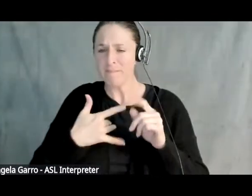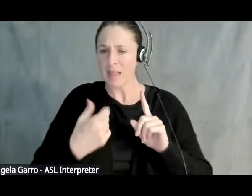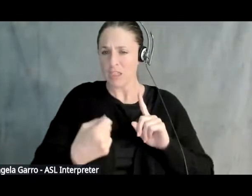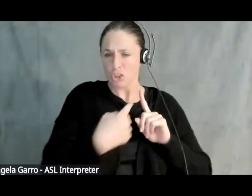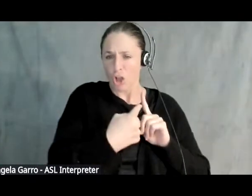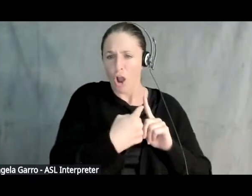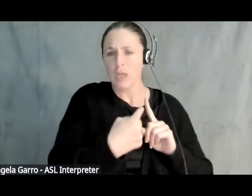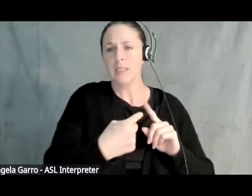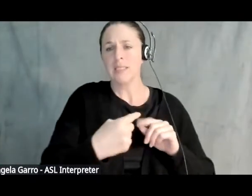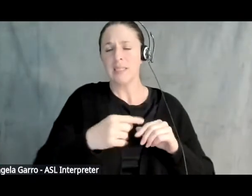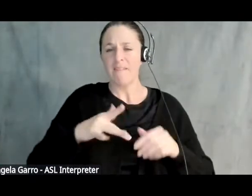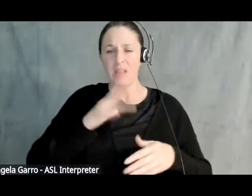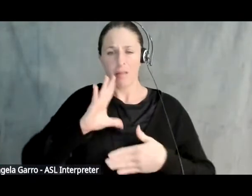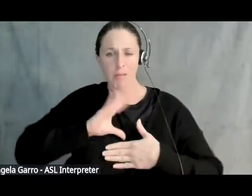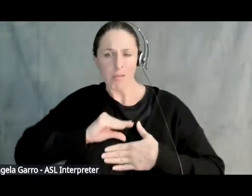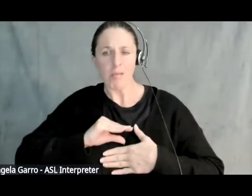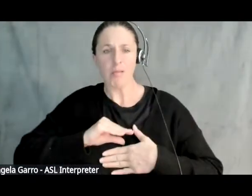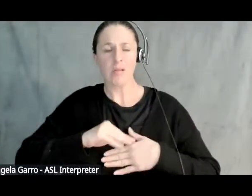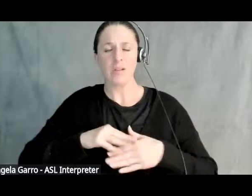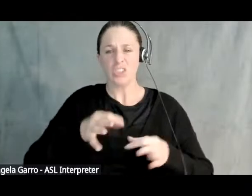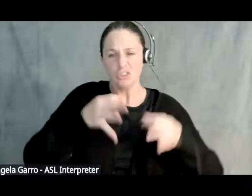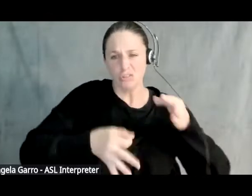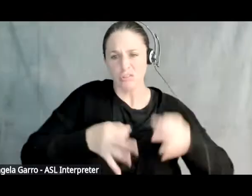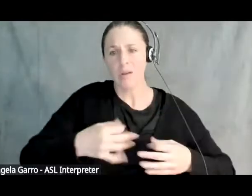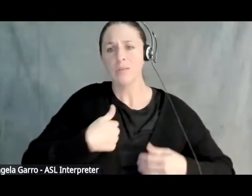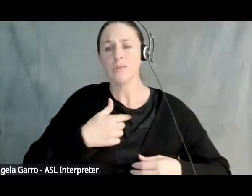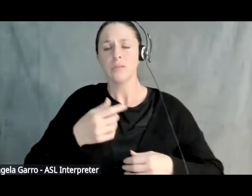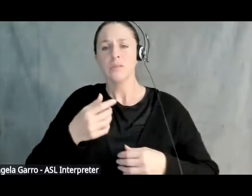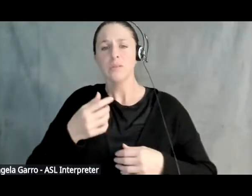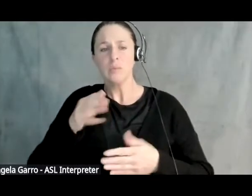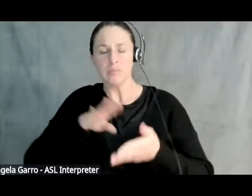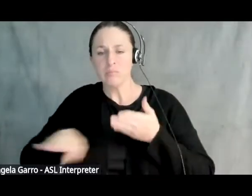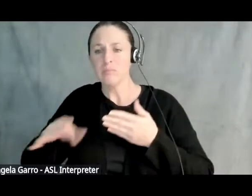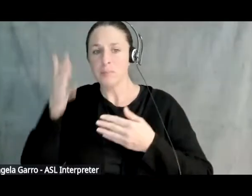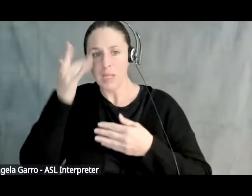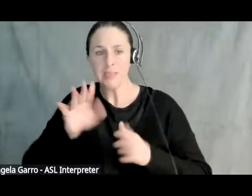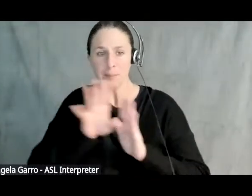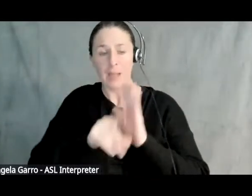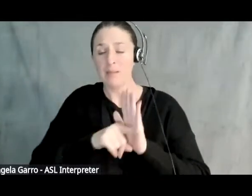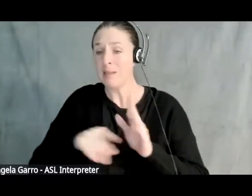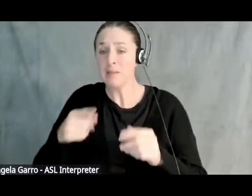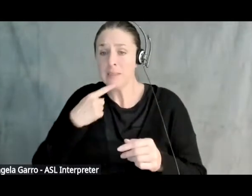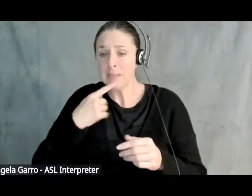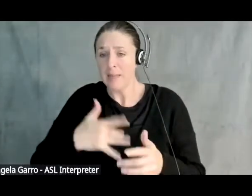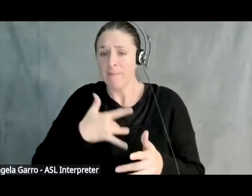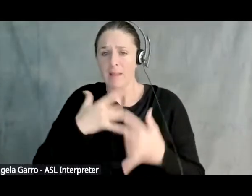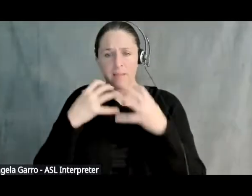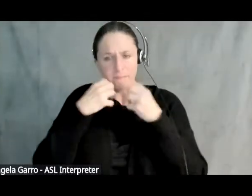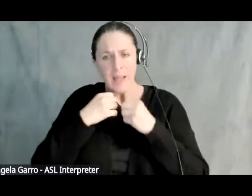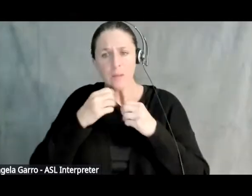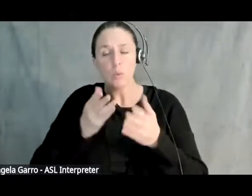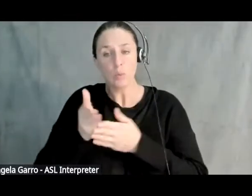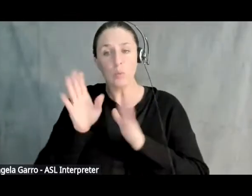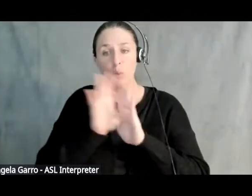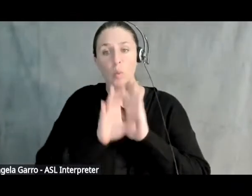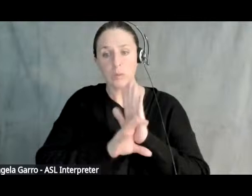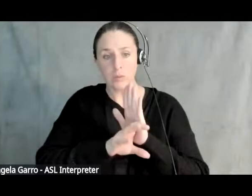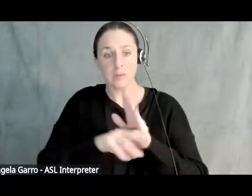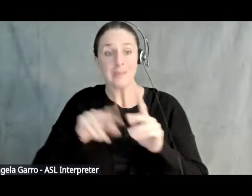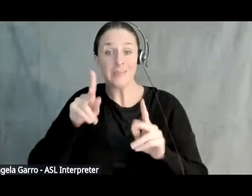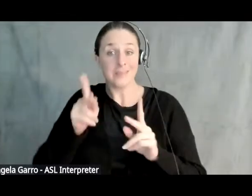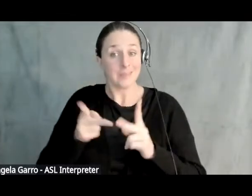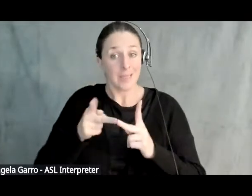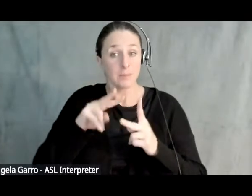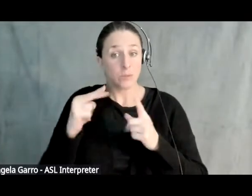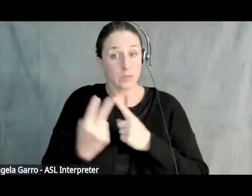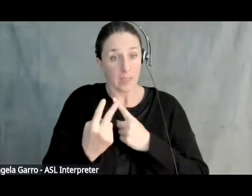belittled, judged, or dismissed because of their background. They said they felt valued throughout the course. The second perspective I'd like to